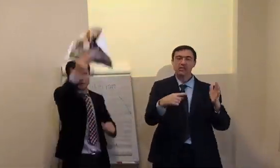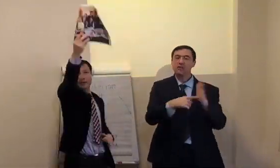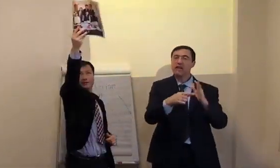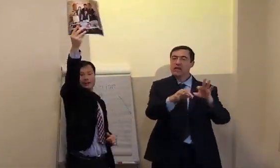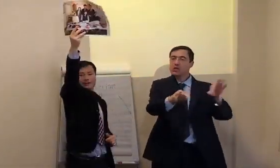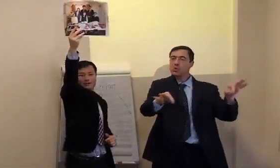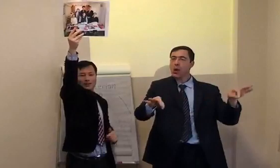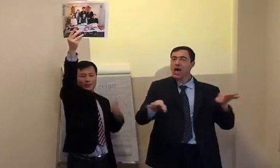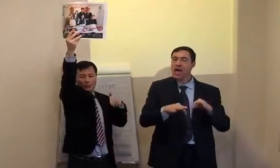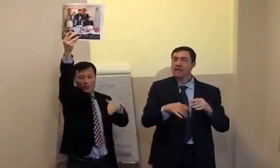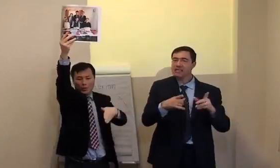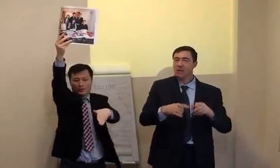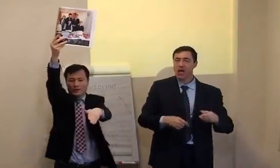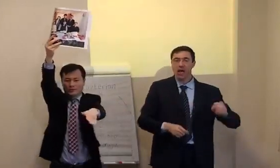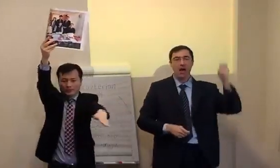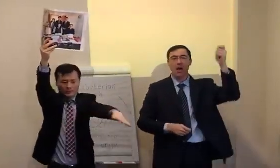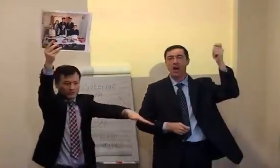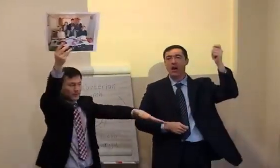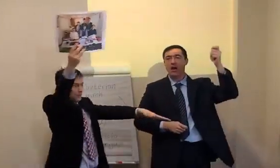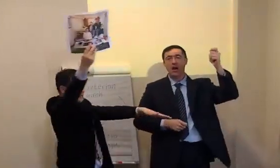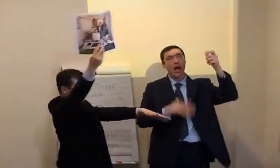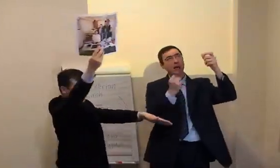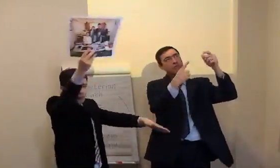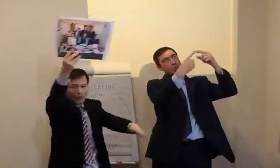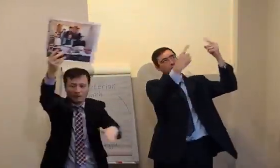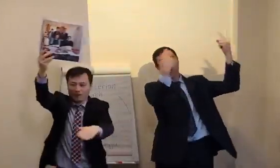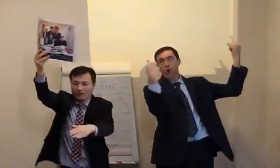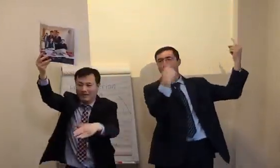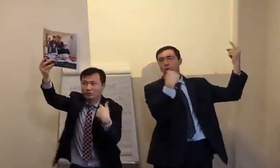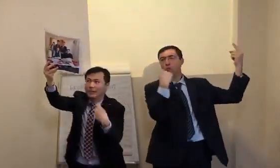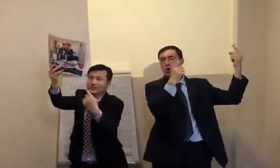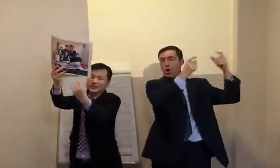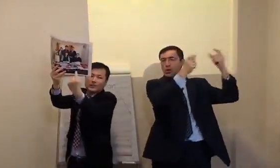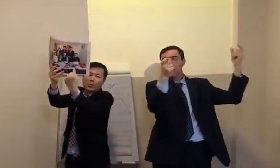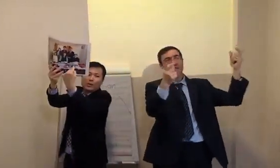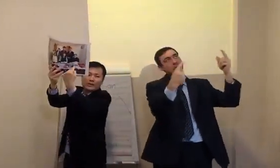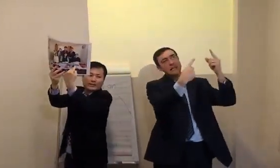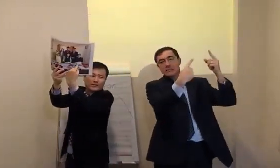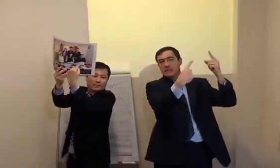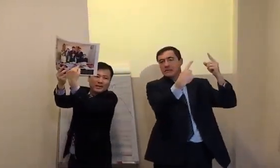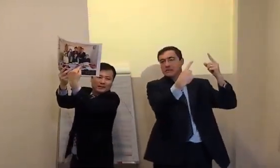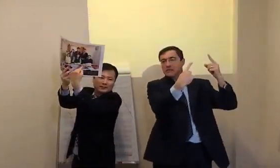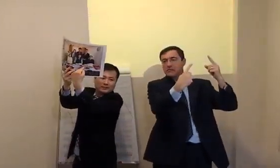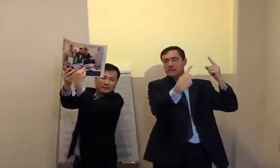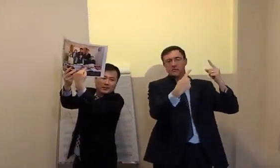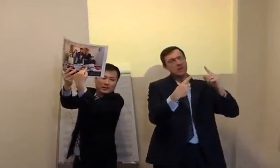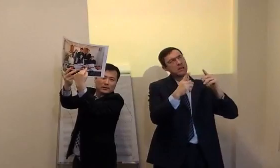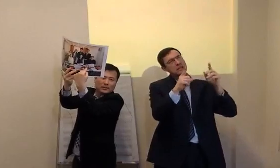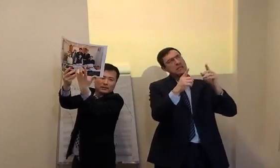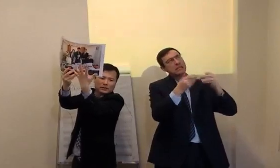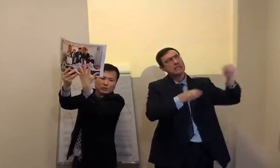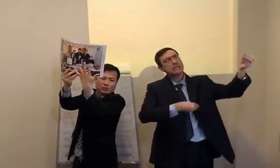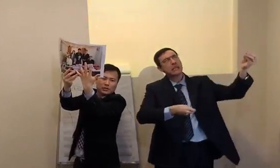like that, and you walk around. Whoever interested, what is the mean?